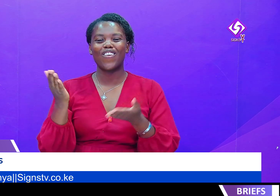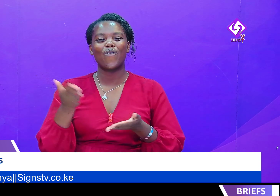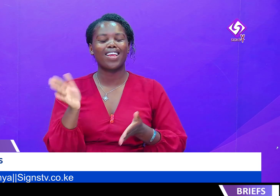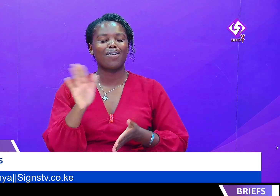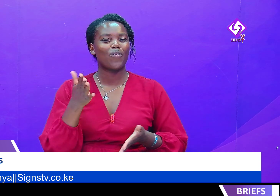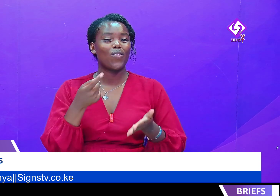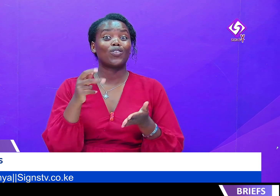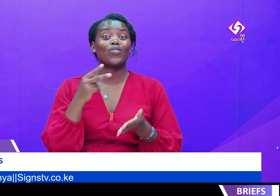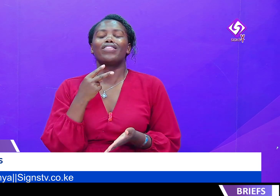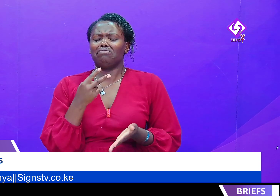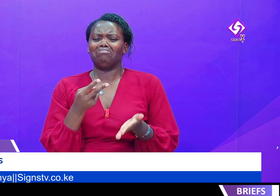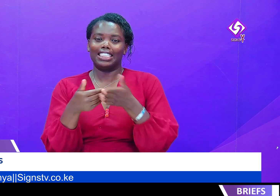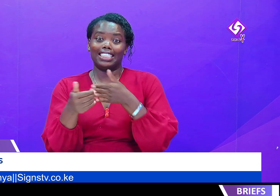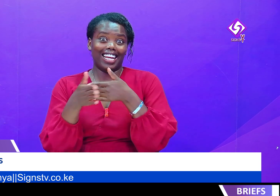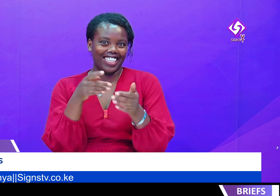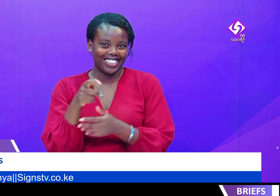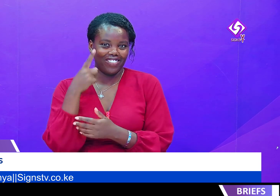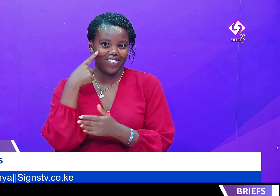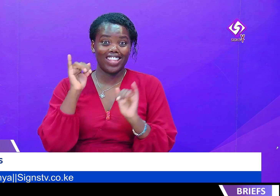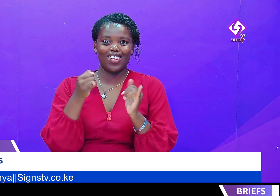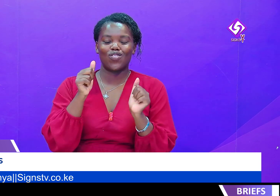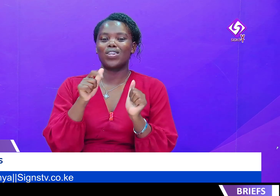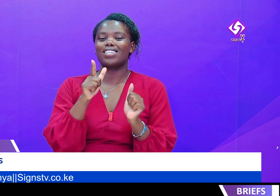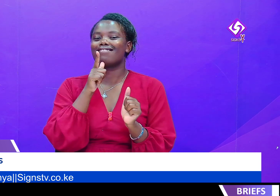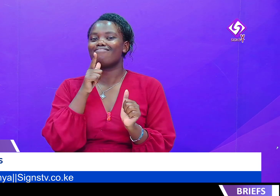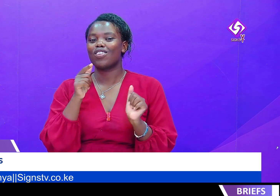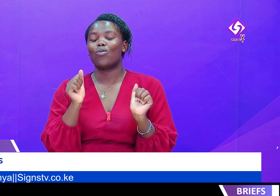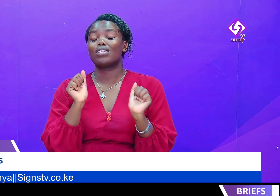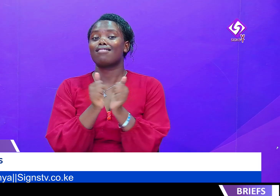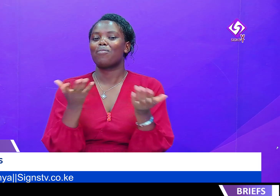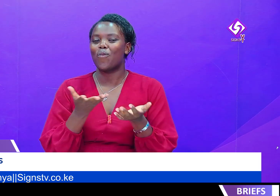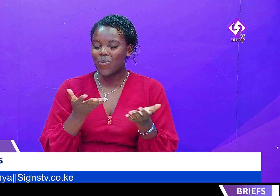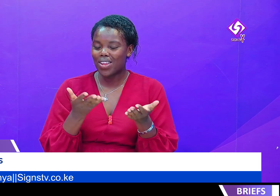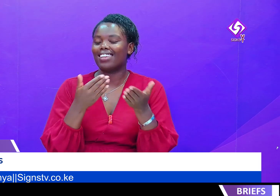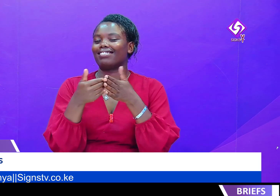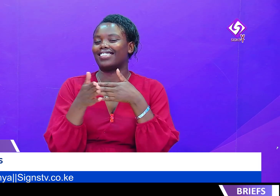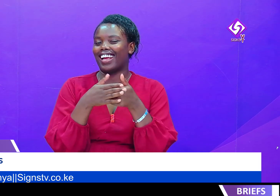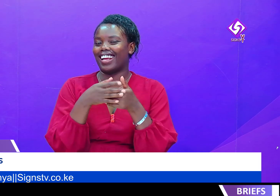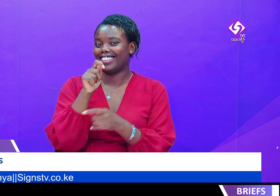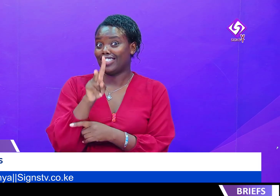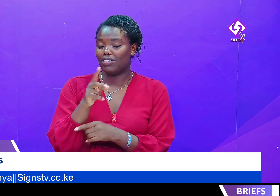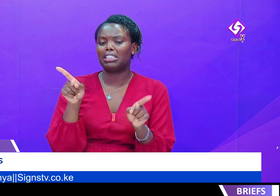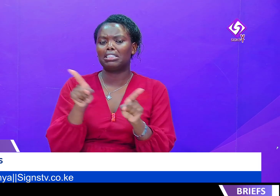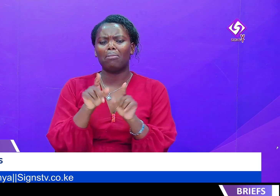Hello viewers, welcome to Science TV Lunch Time News. I am your host